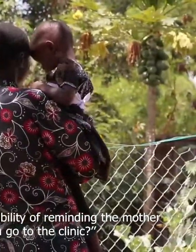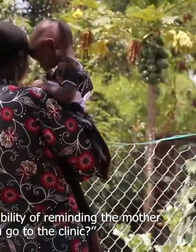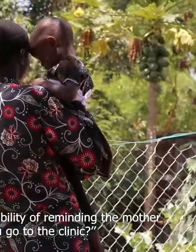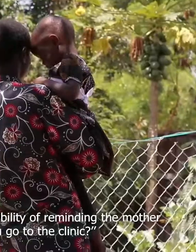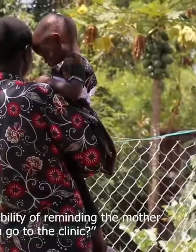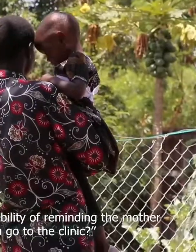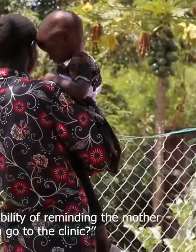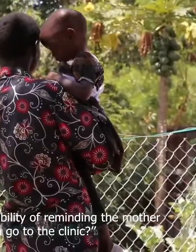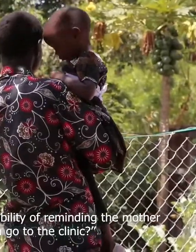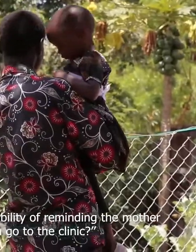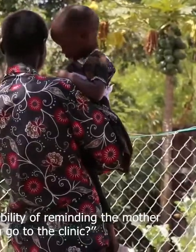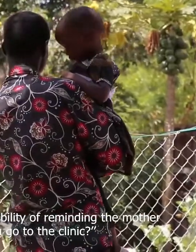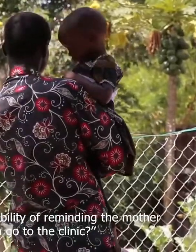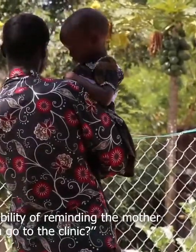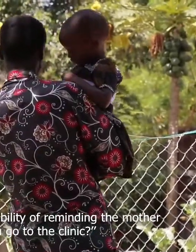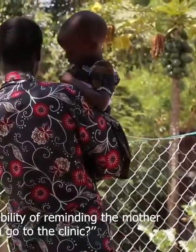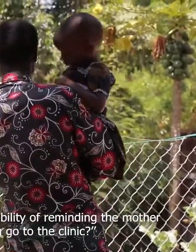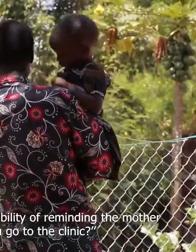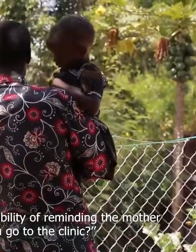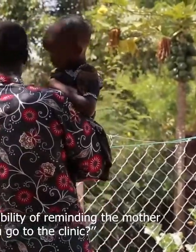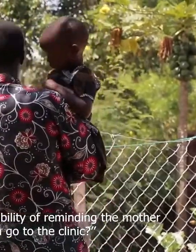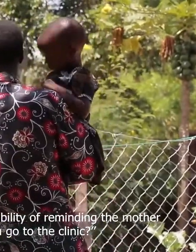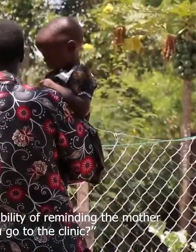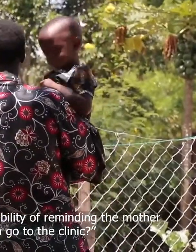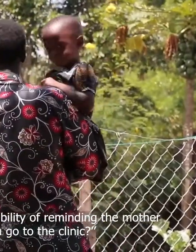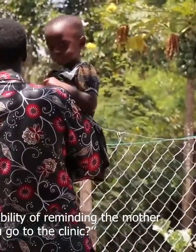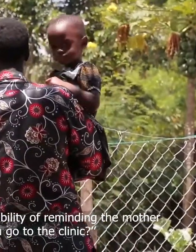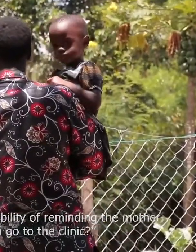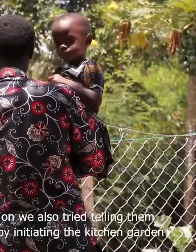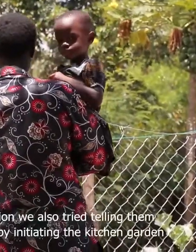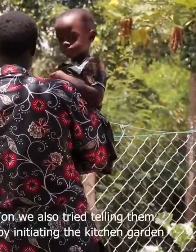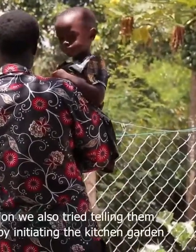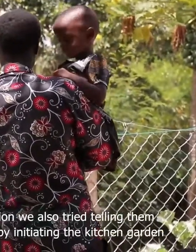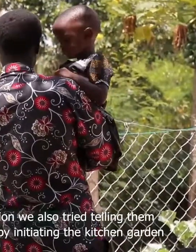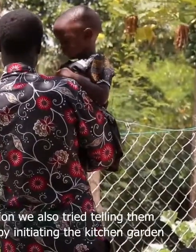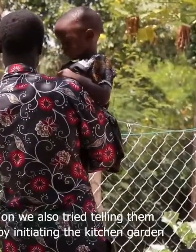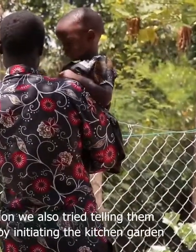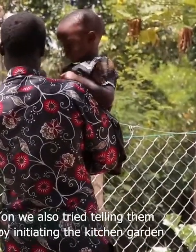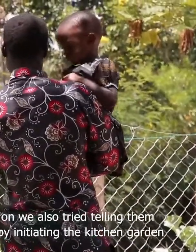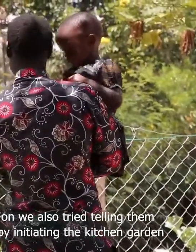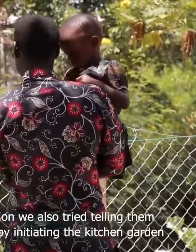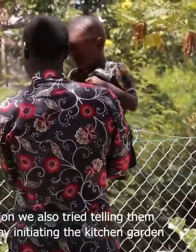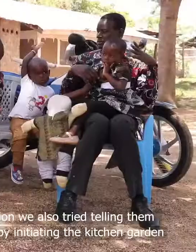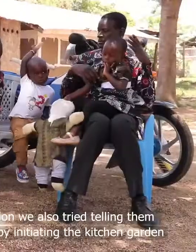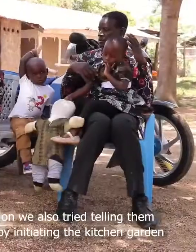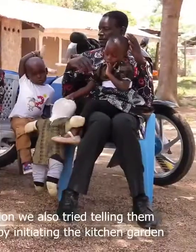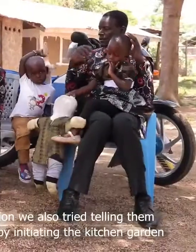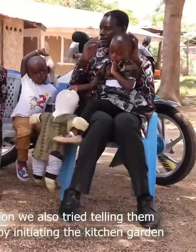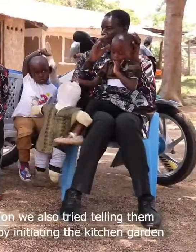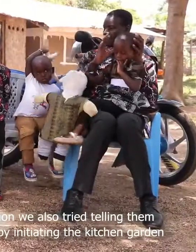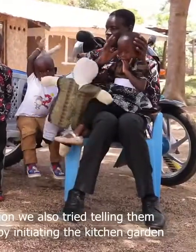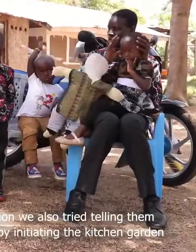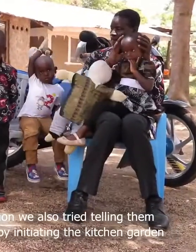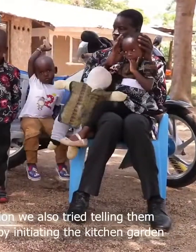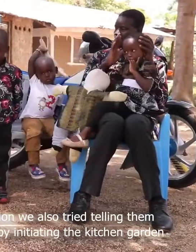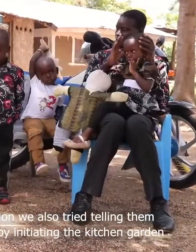of reminding the mother, your time has reached. Did you go to the clinic? And then when it comes to nutrition